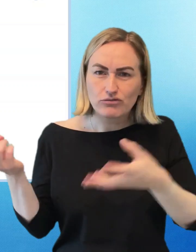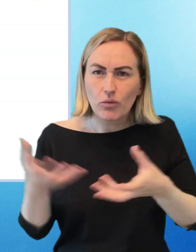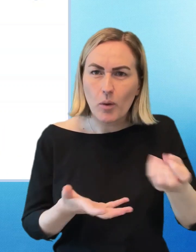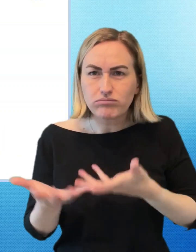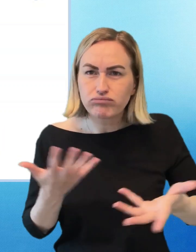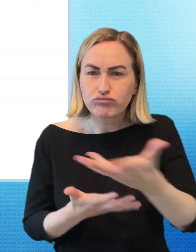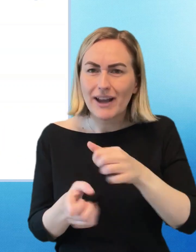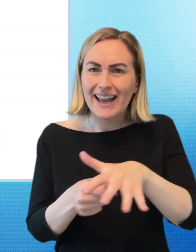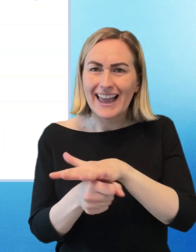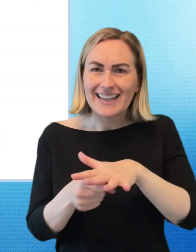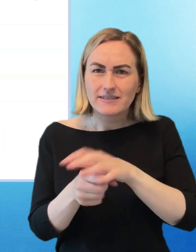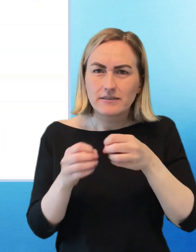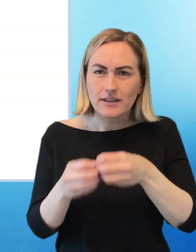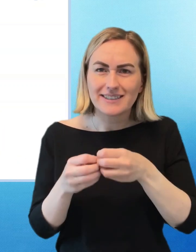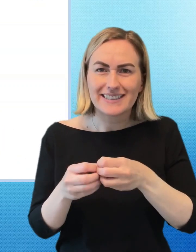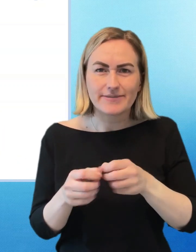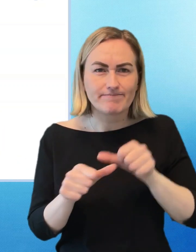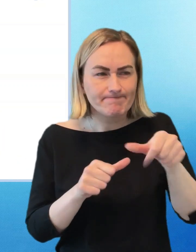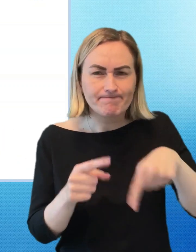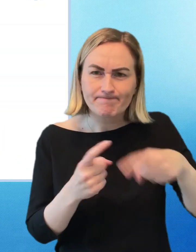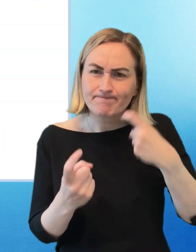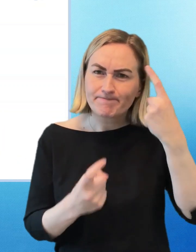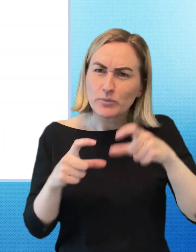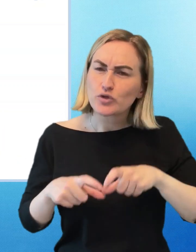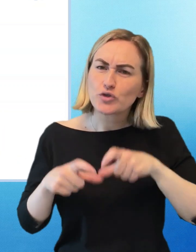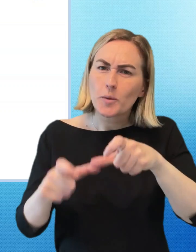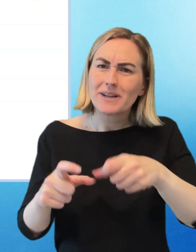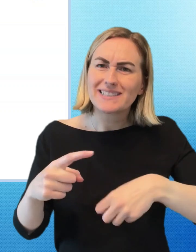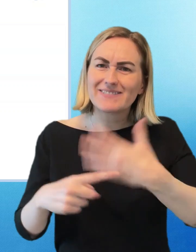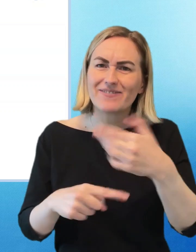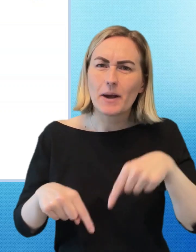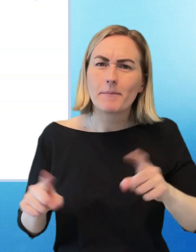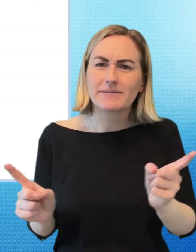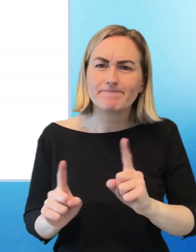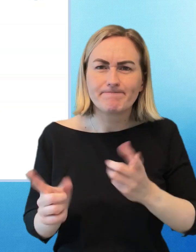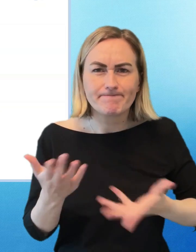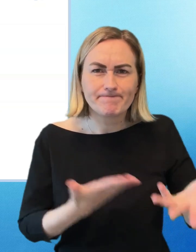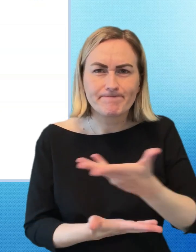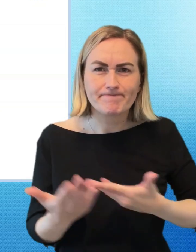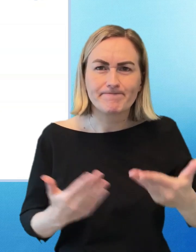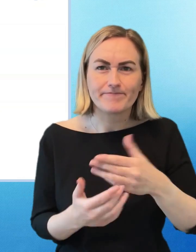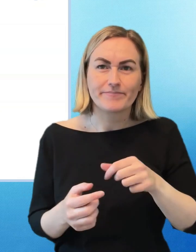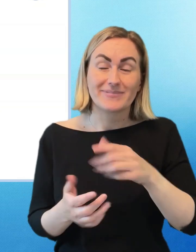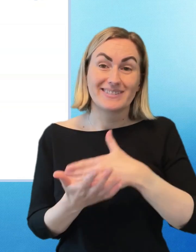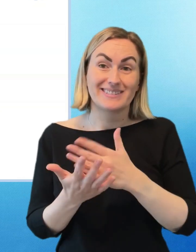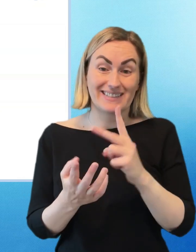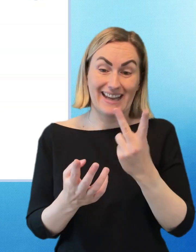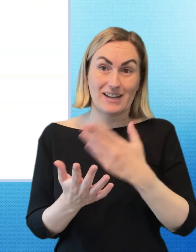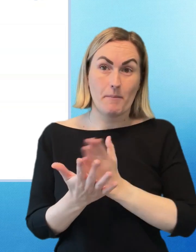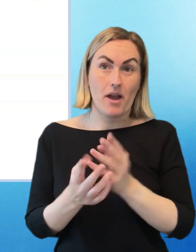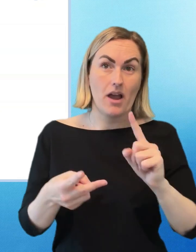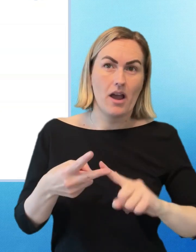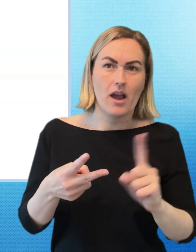study just to get them thinking about sustainable development. In the second part of the